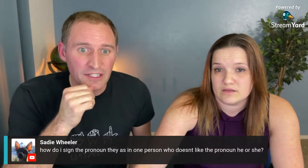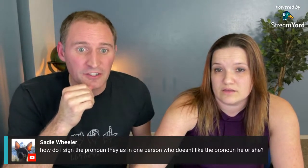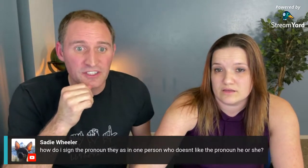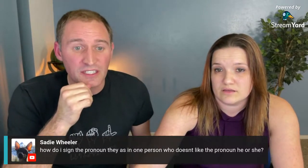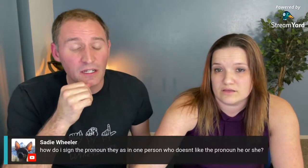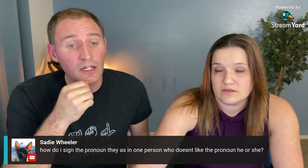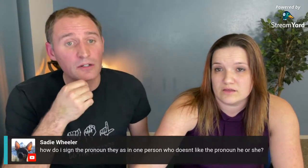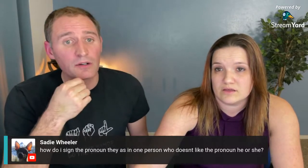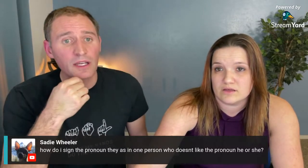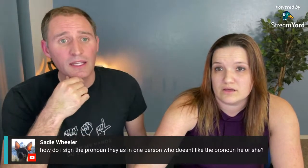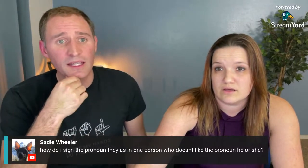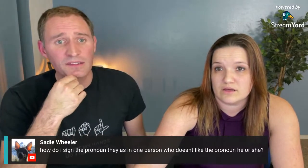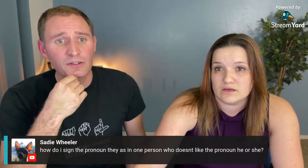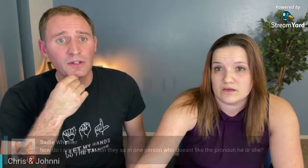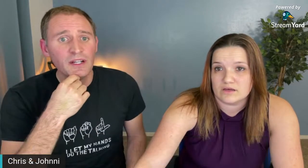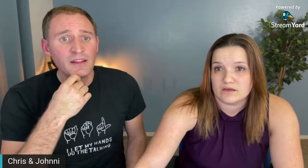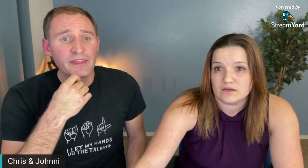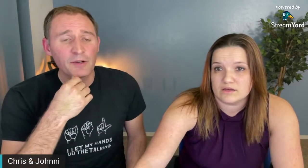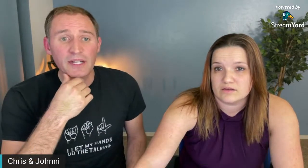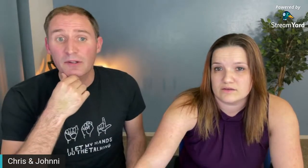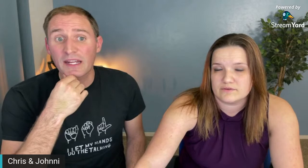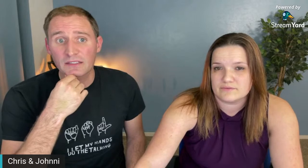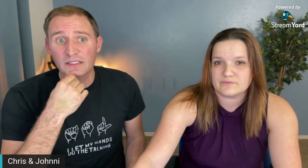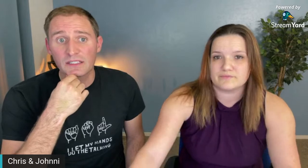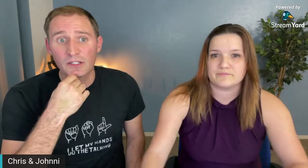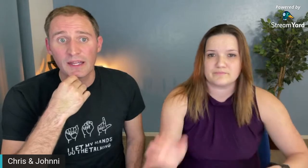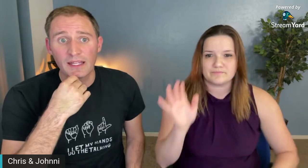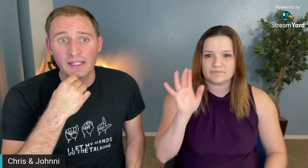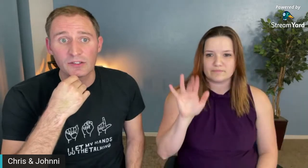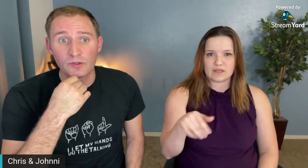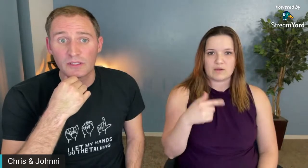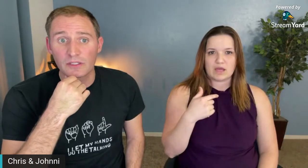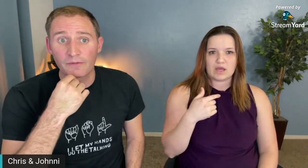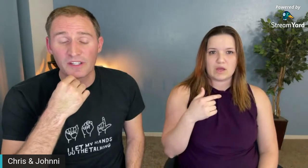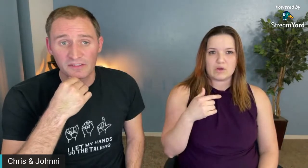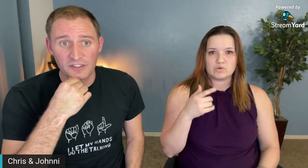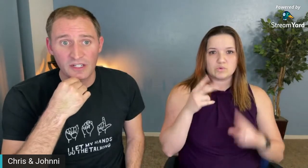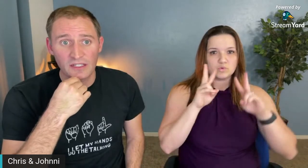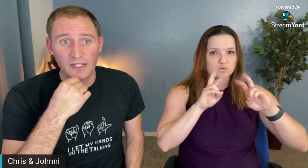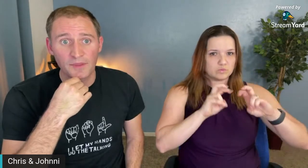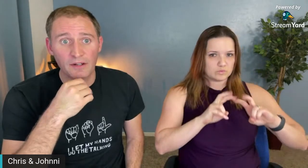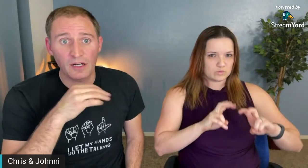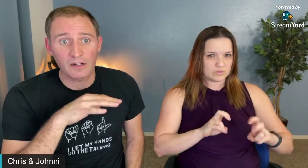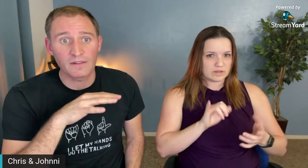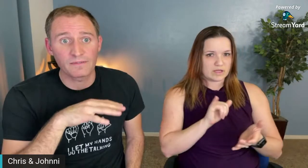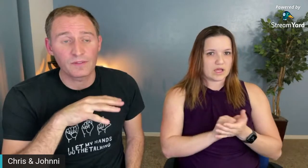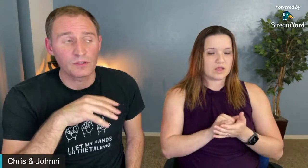or she? Oh, okay. Yeah, so that one I would actually go ahead and do a little research on. There are a